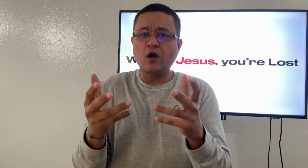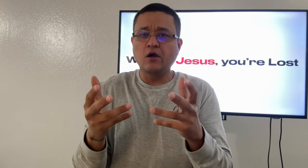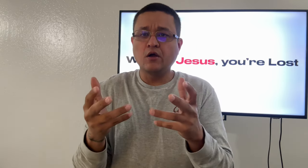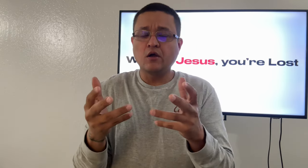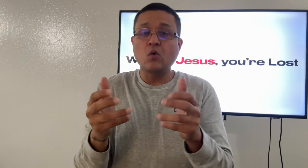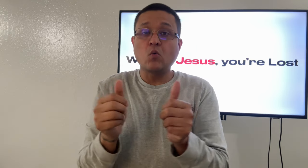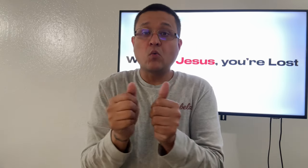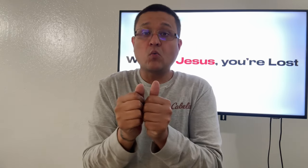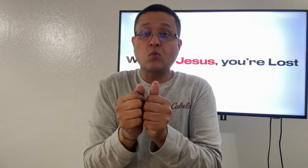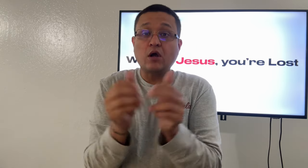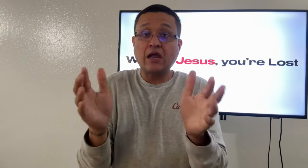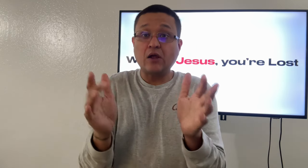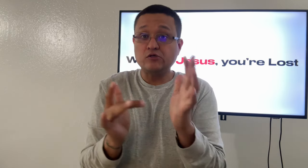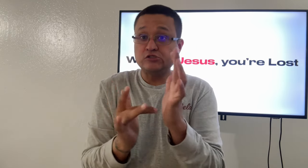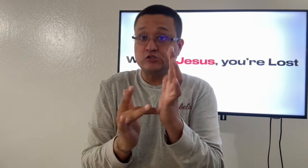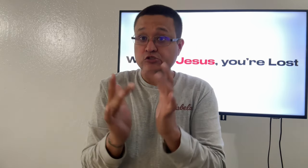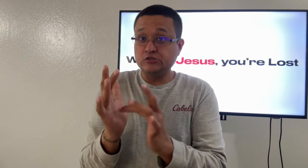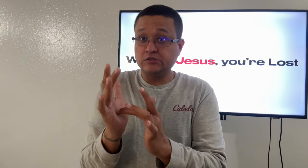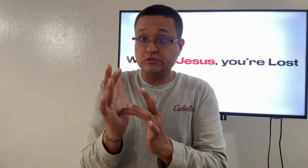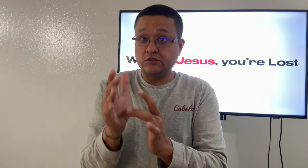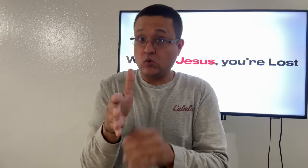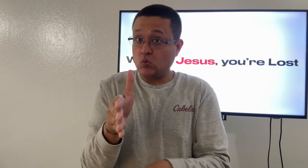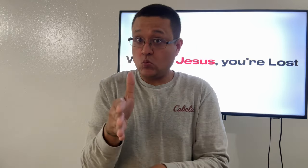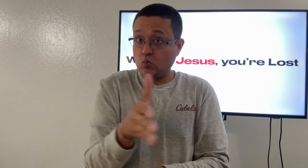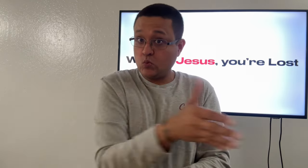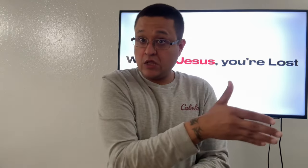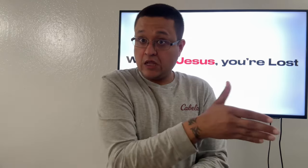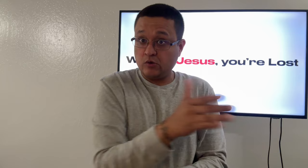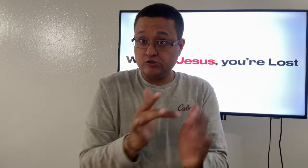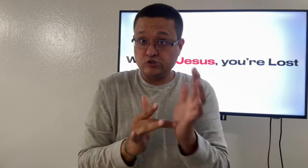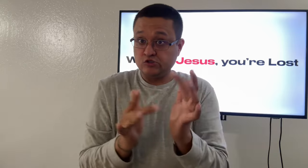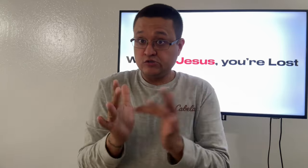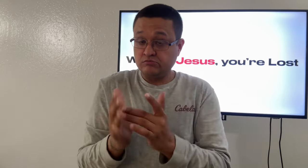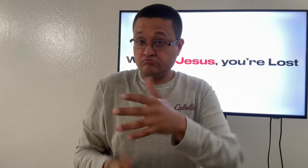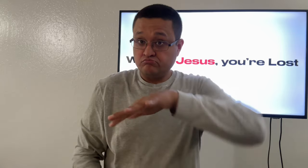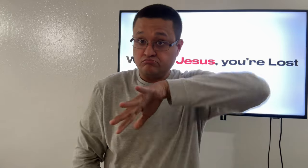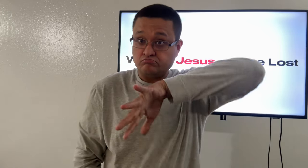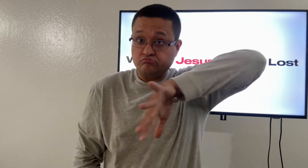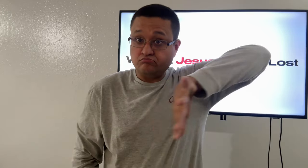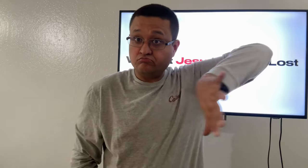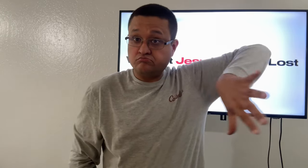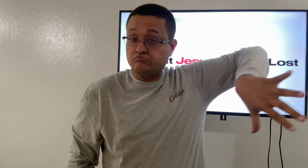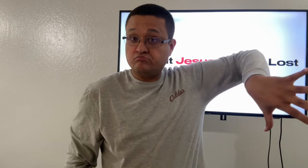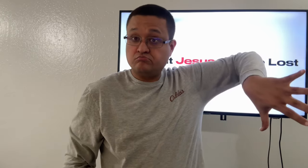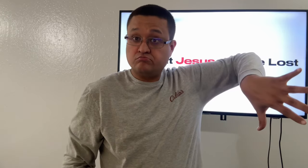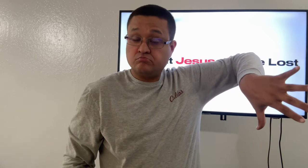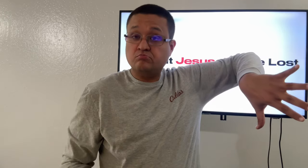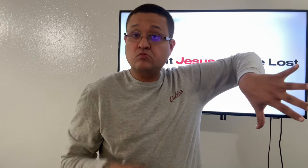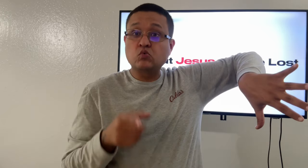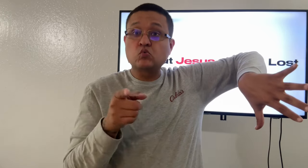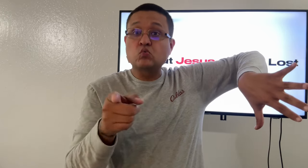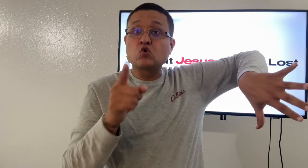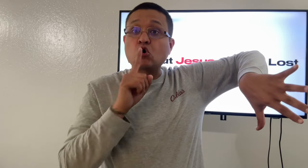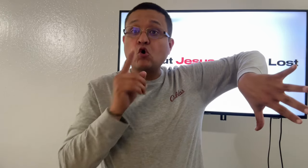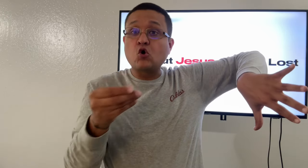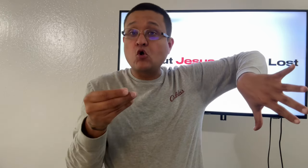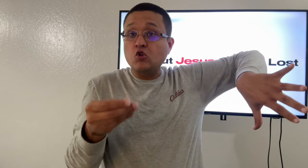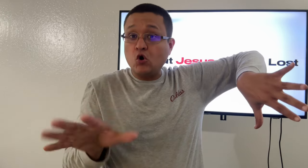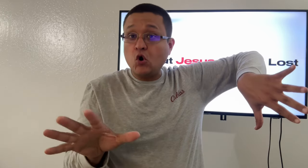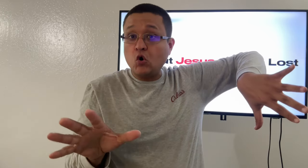So today our title is, without Jesus, you are